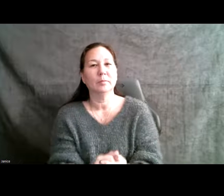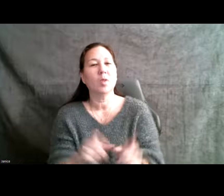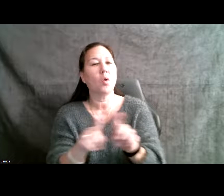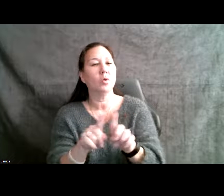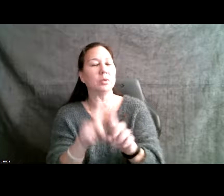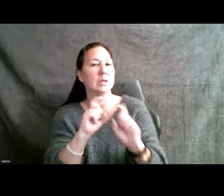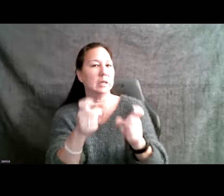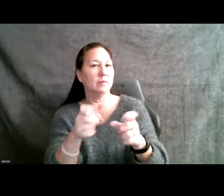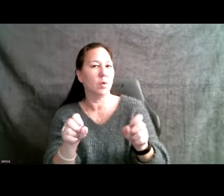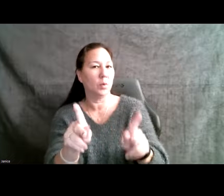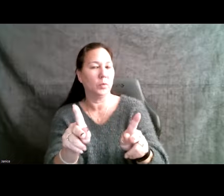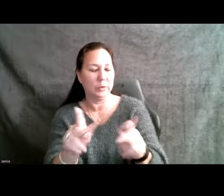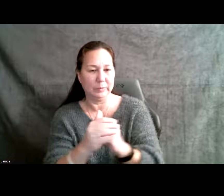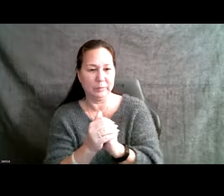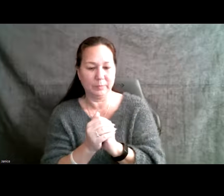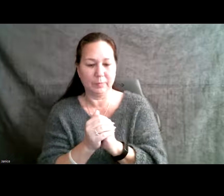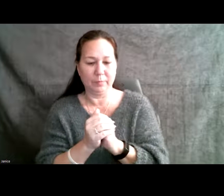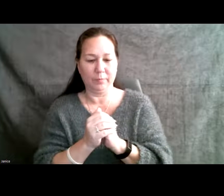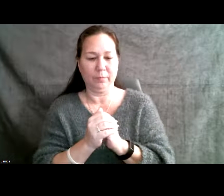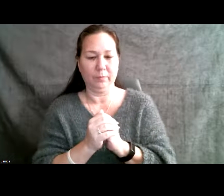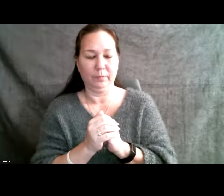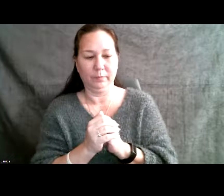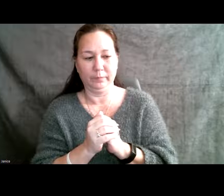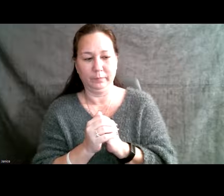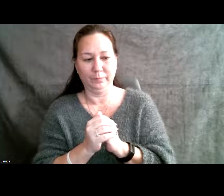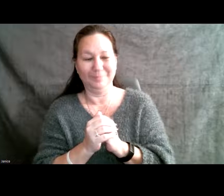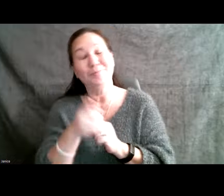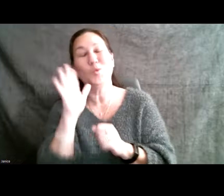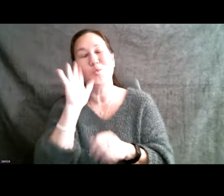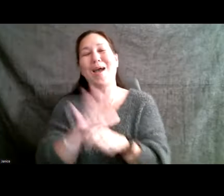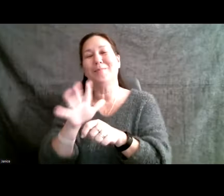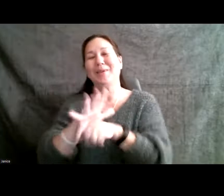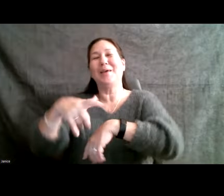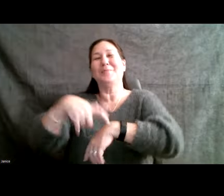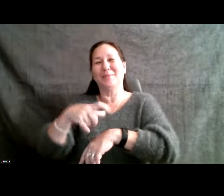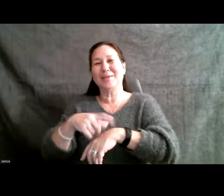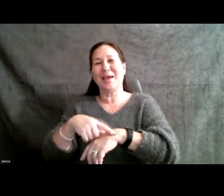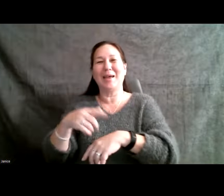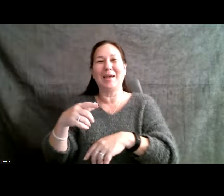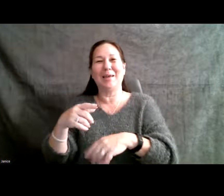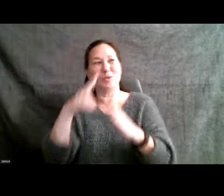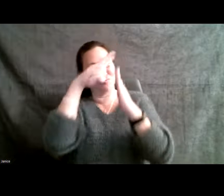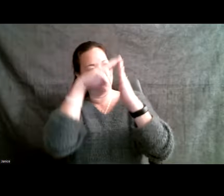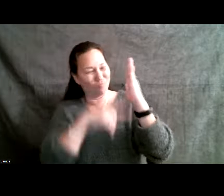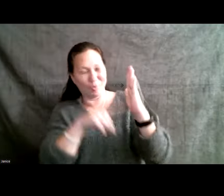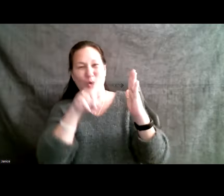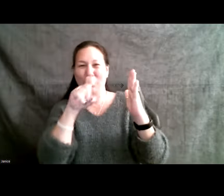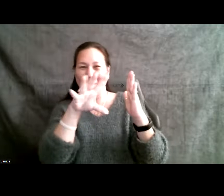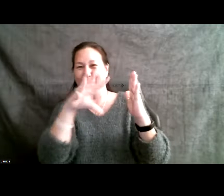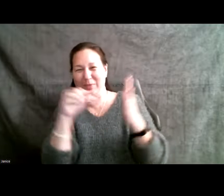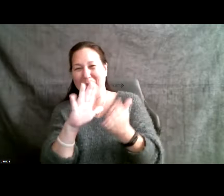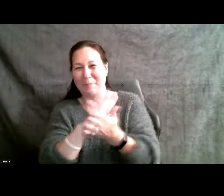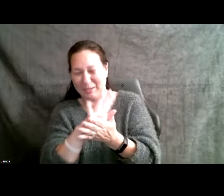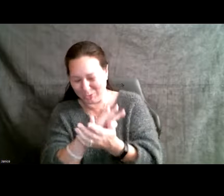to get some, you'll have some time to be acquainted with 150 pages. And I also just want